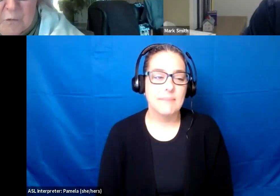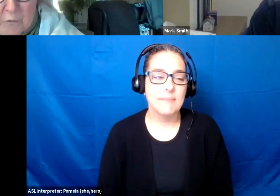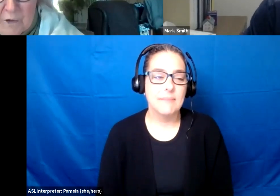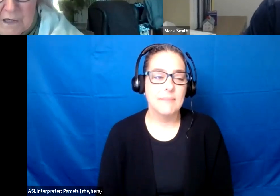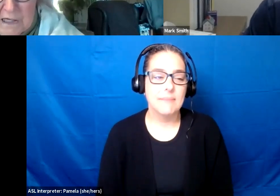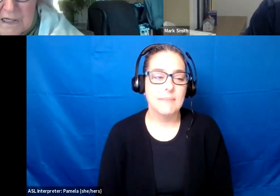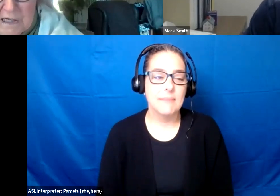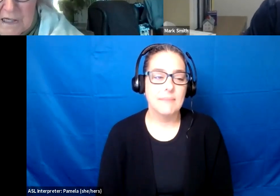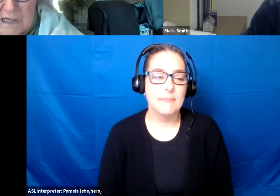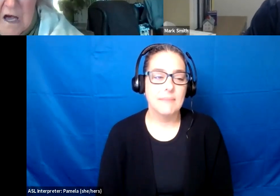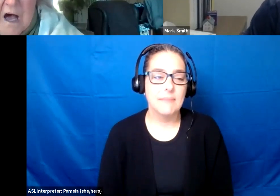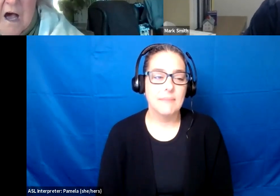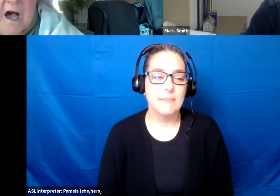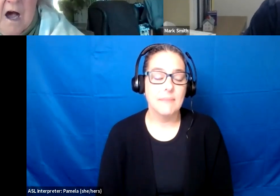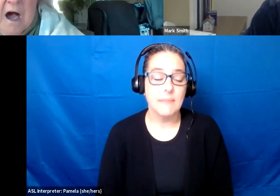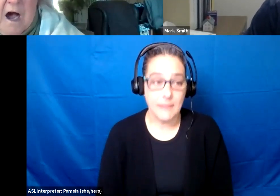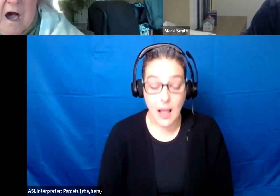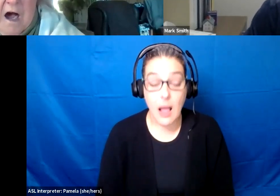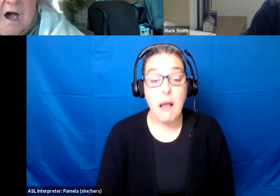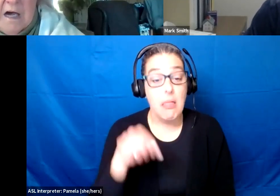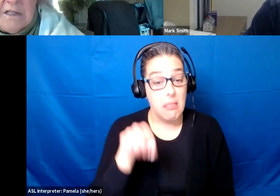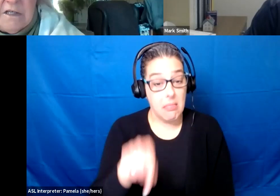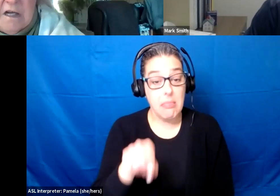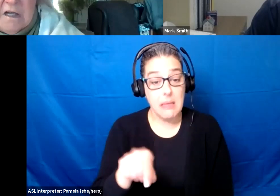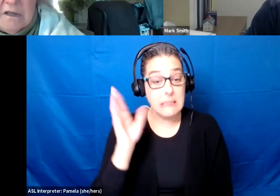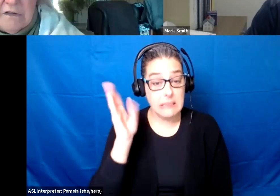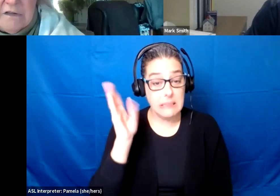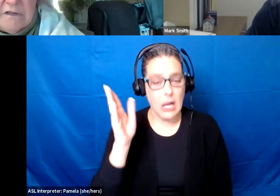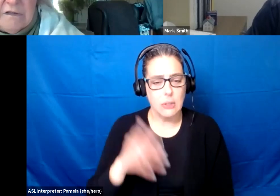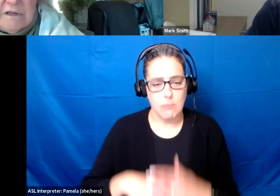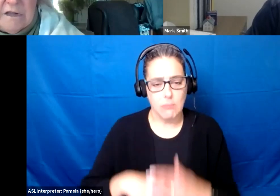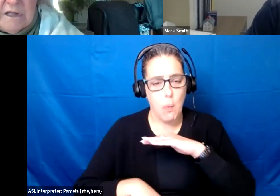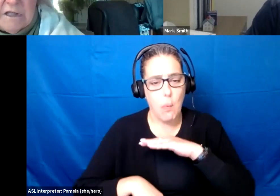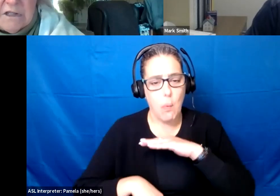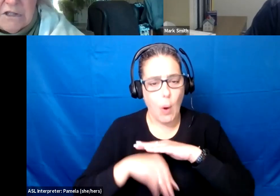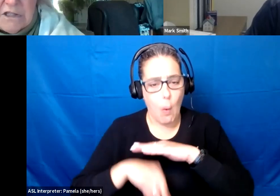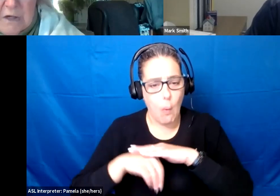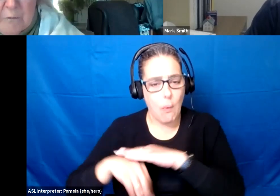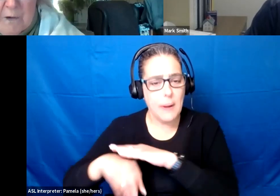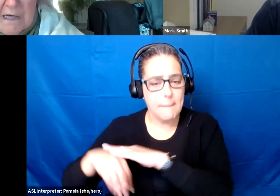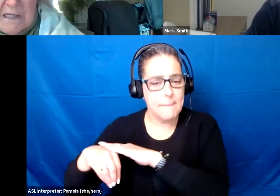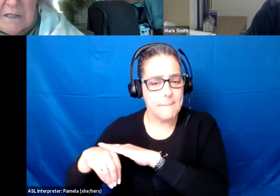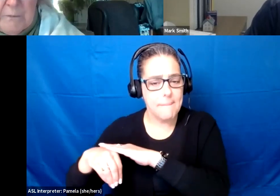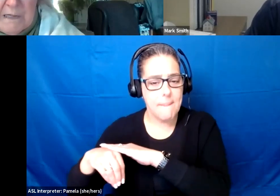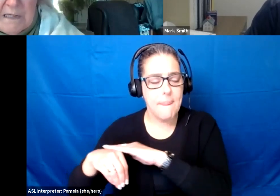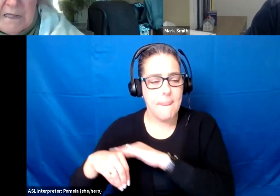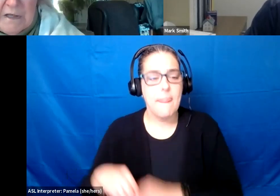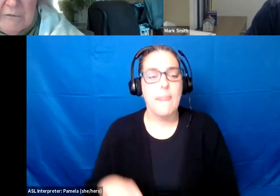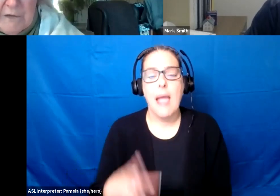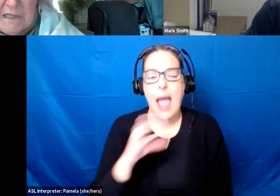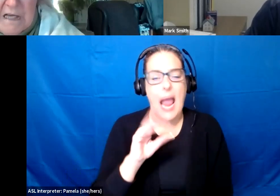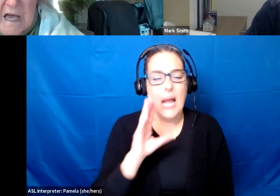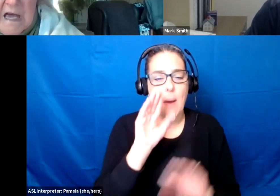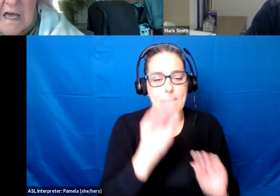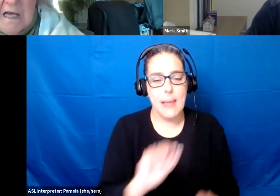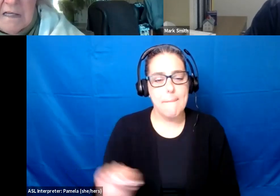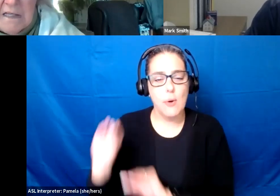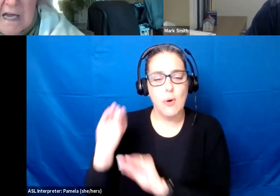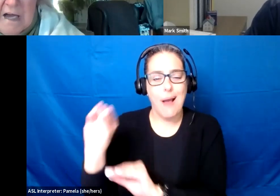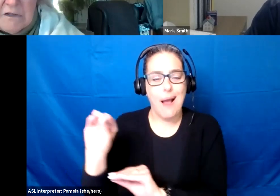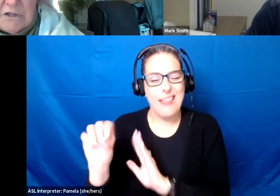these recordings on the statewide Independent